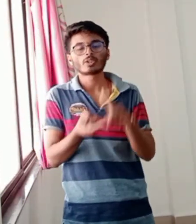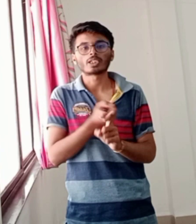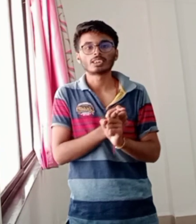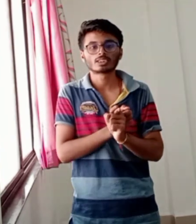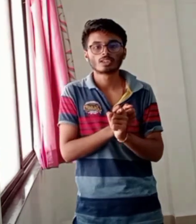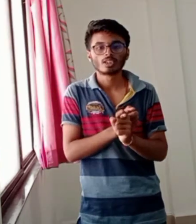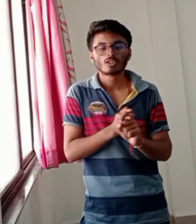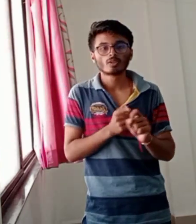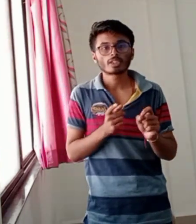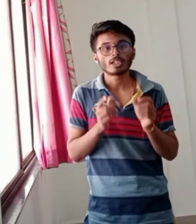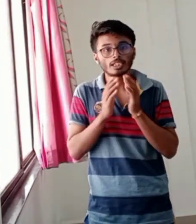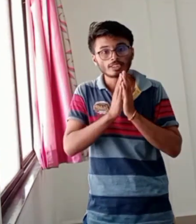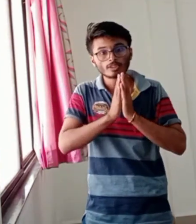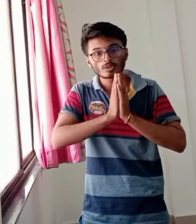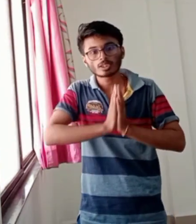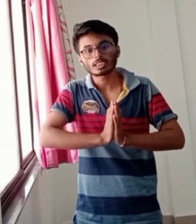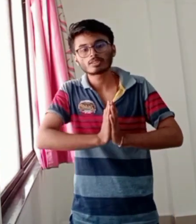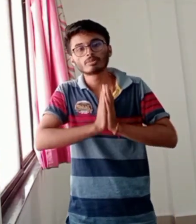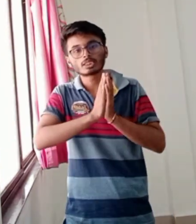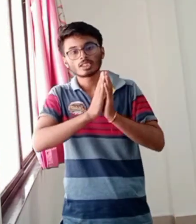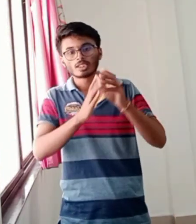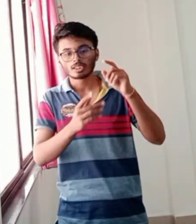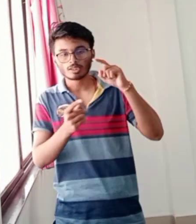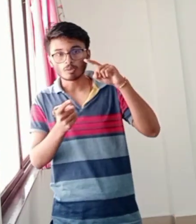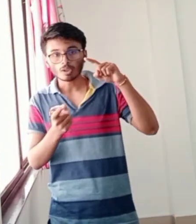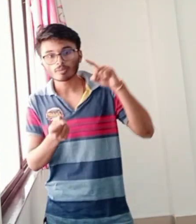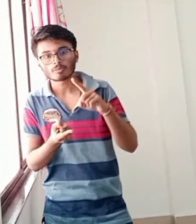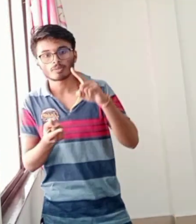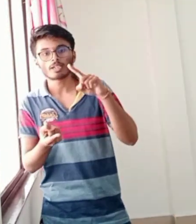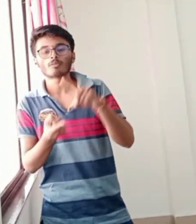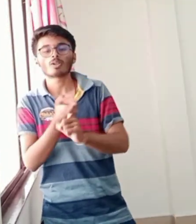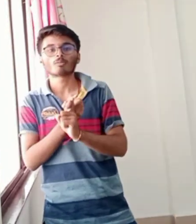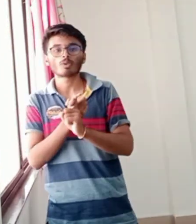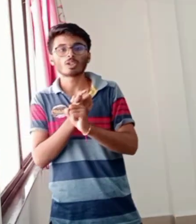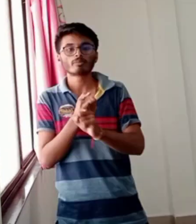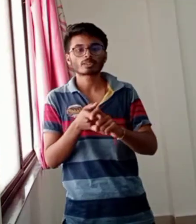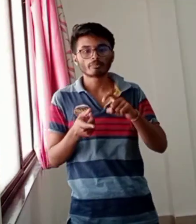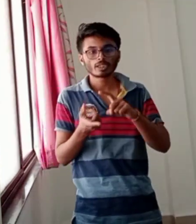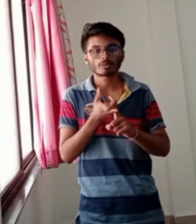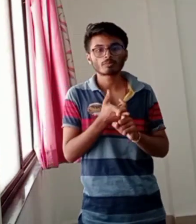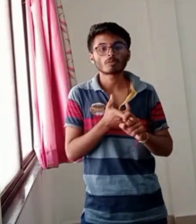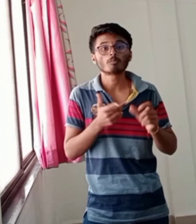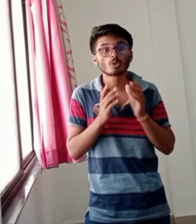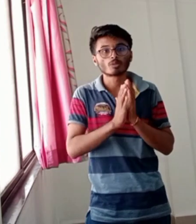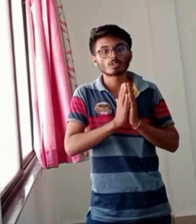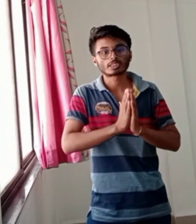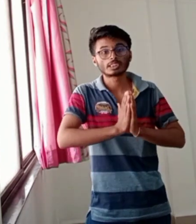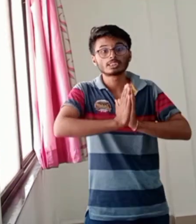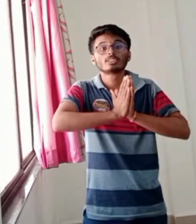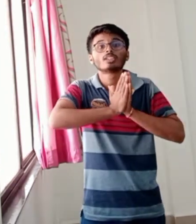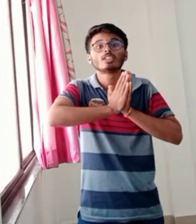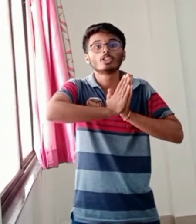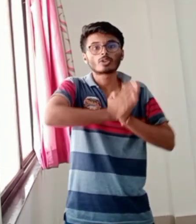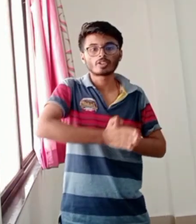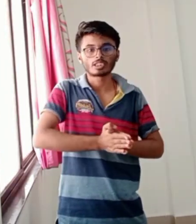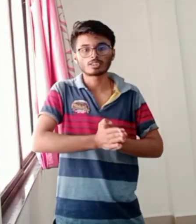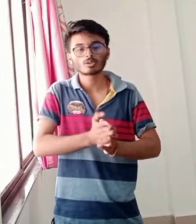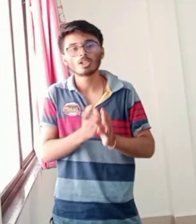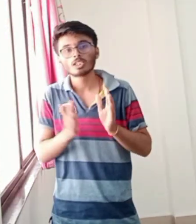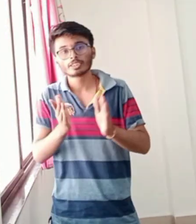nucleotides. Okay, and nucleotides means the biopolymers made up of monomers. This is the nucleotide. So, this is the